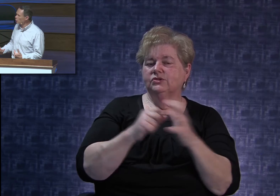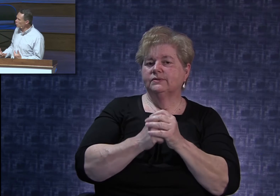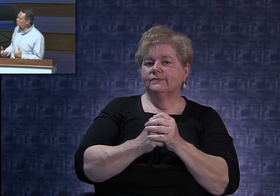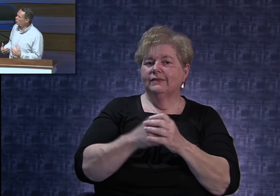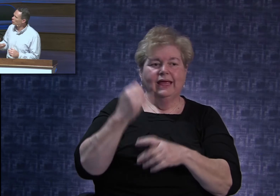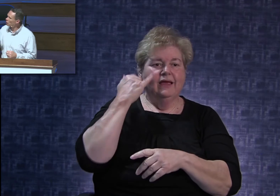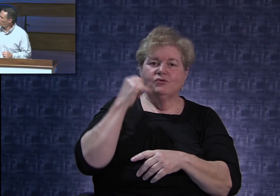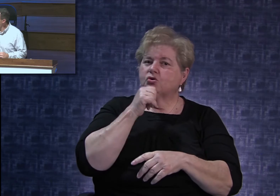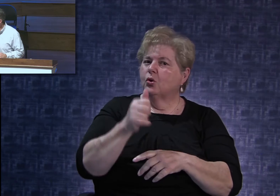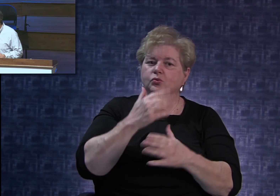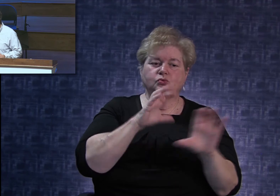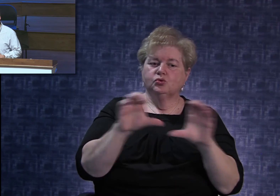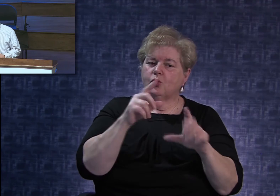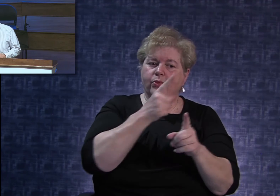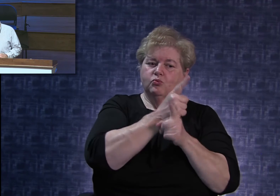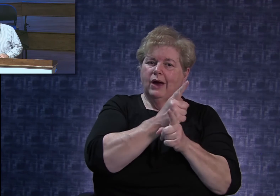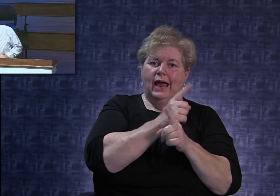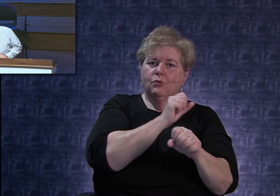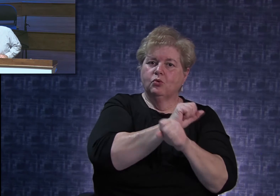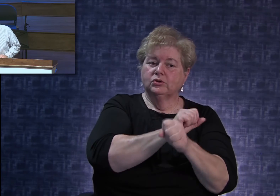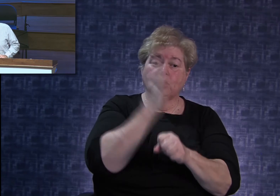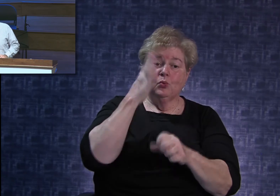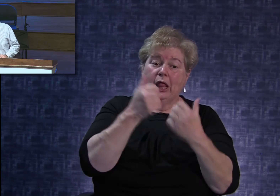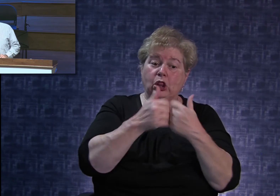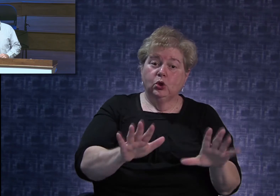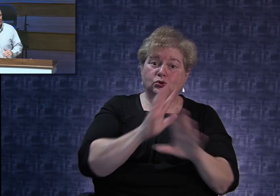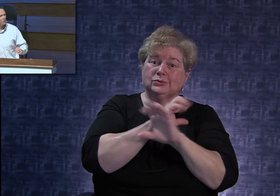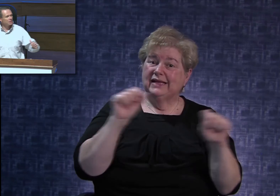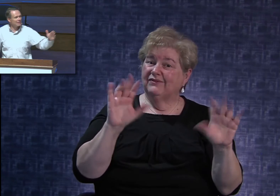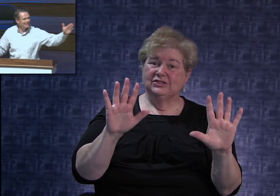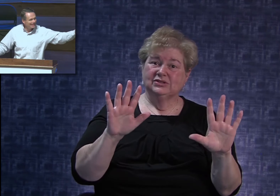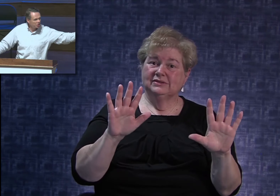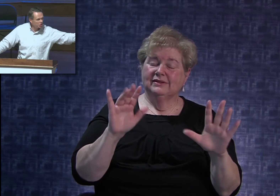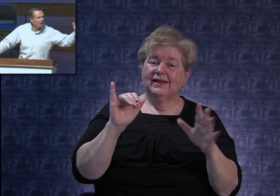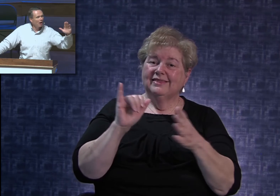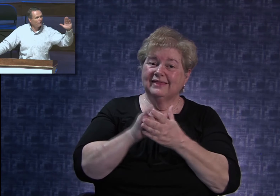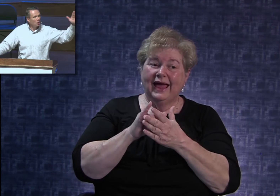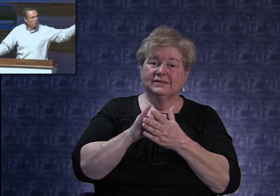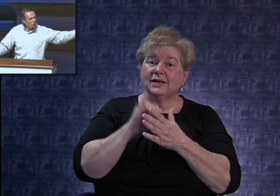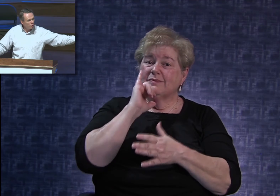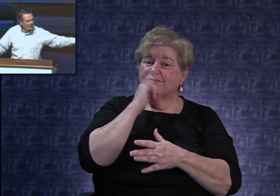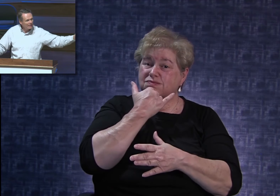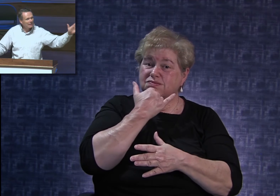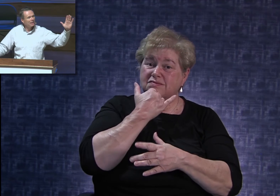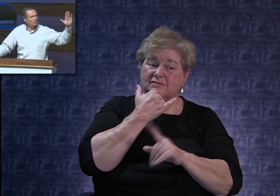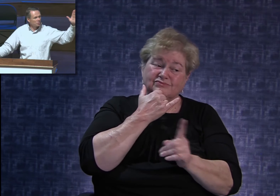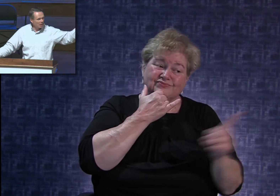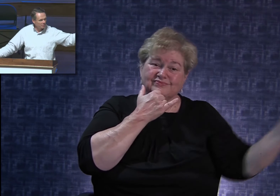didn't do certain good works, you would lose your salvation, which is the ditch of